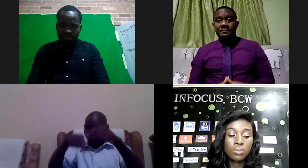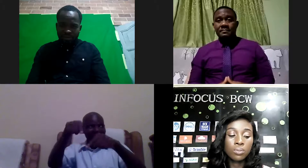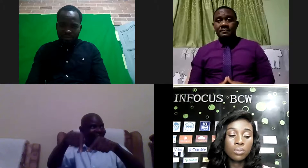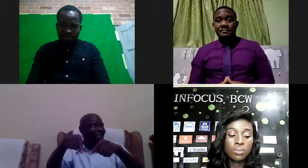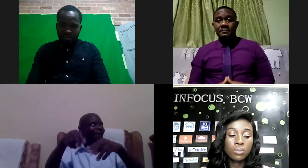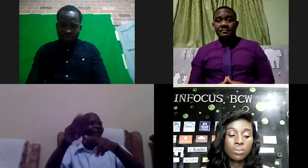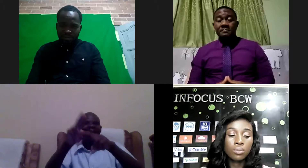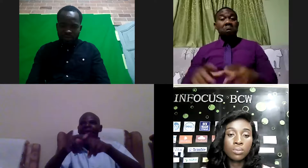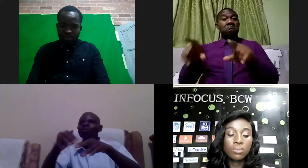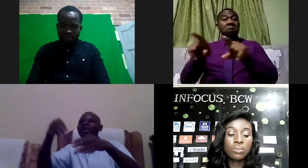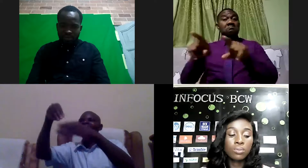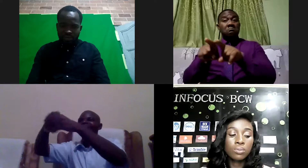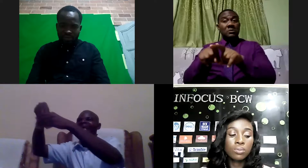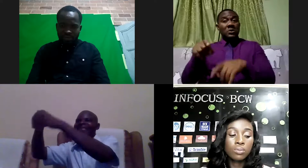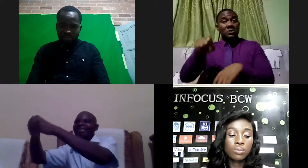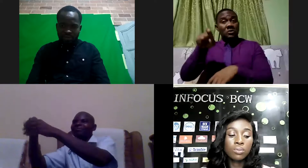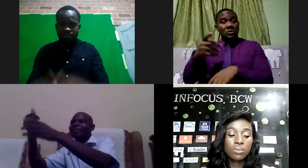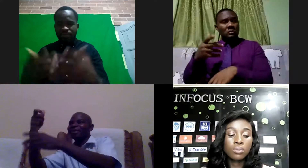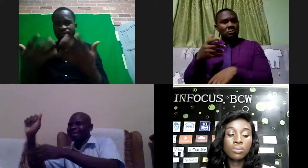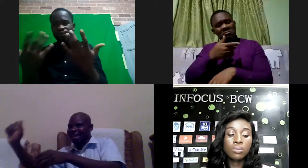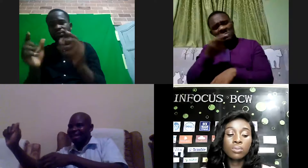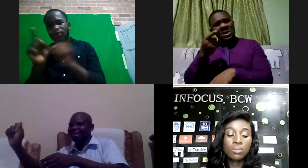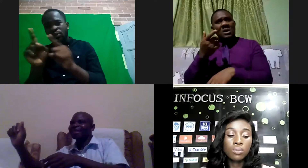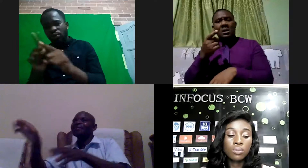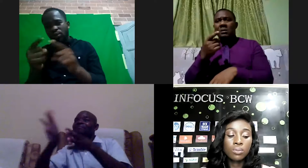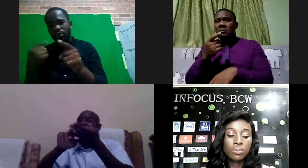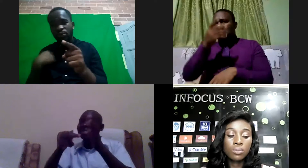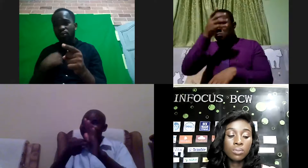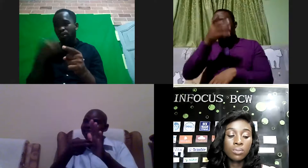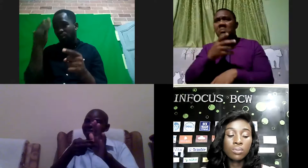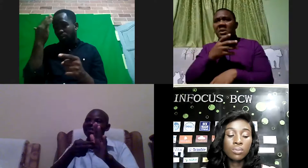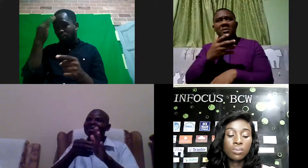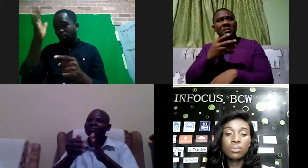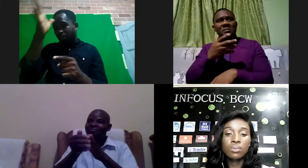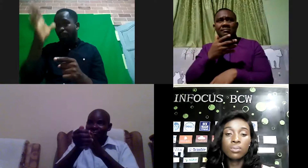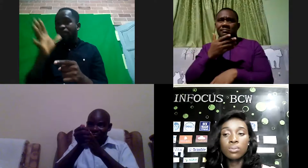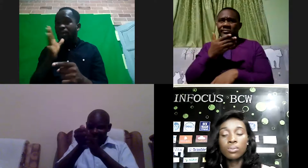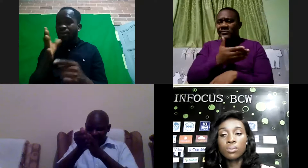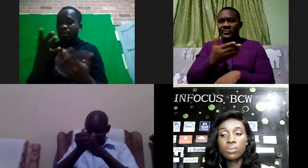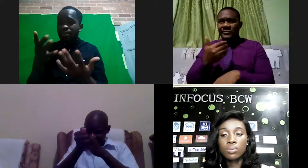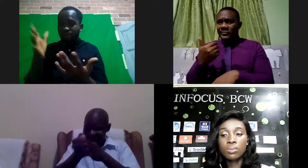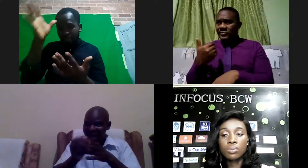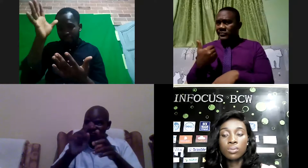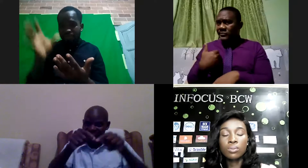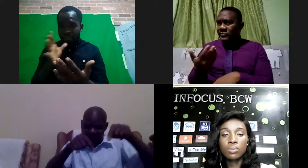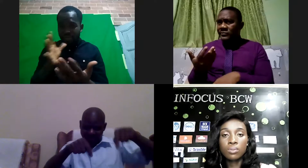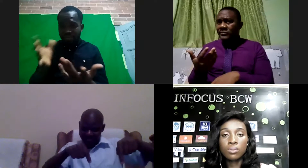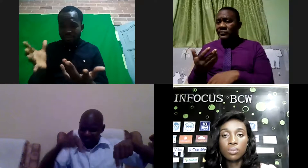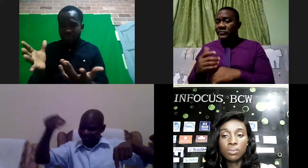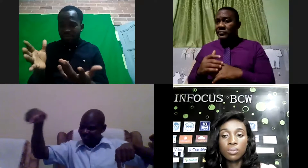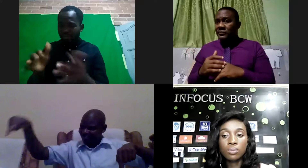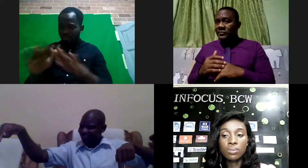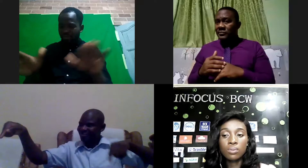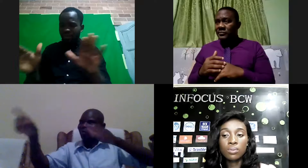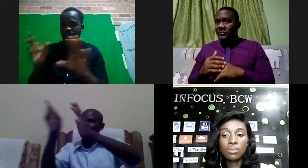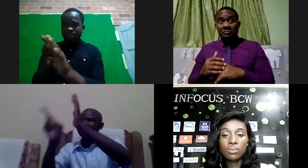And even we know that parents with people with children with